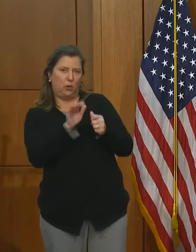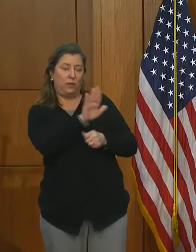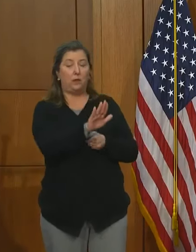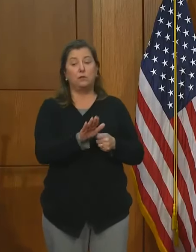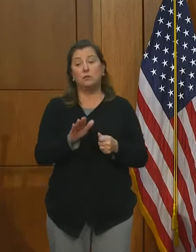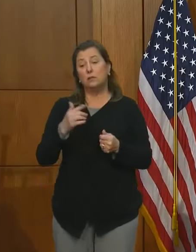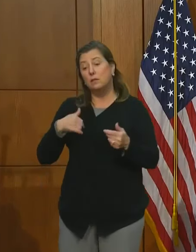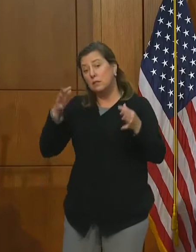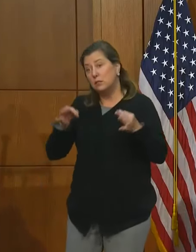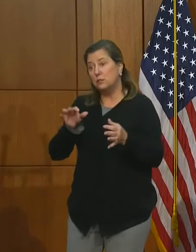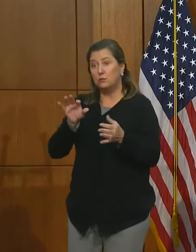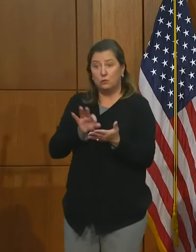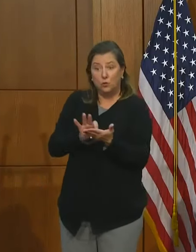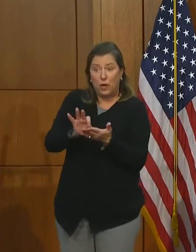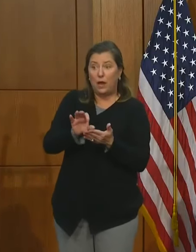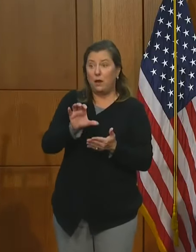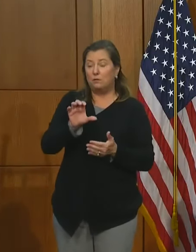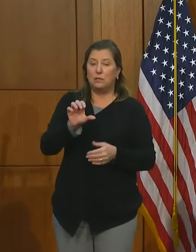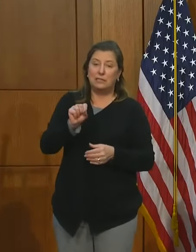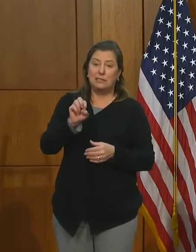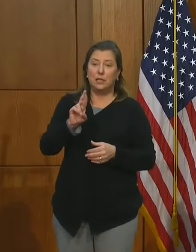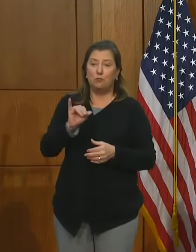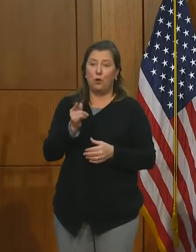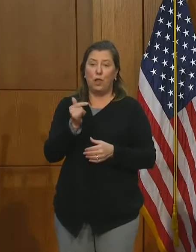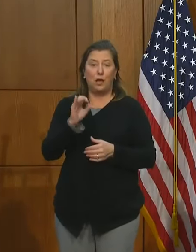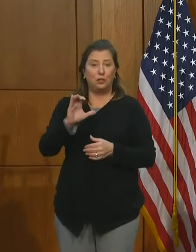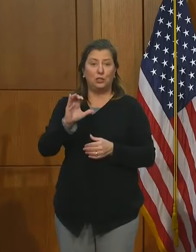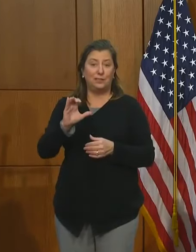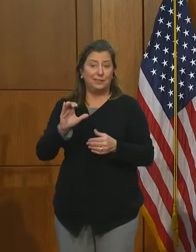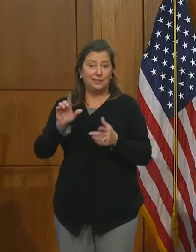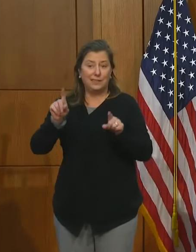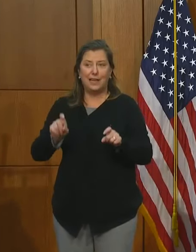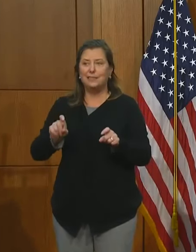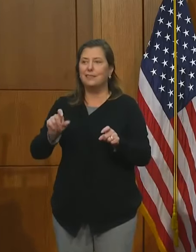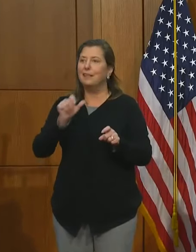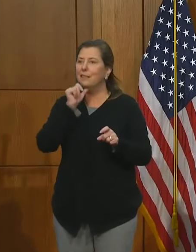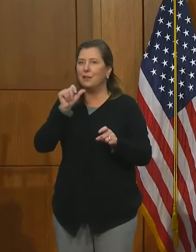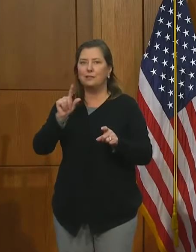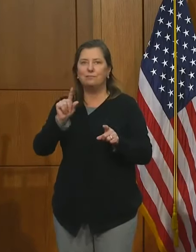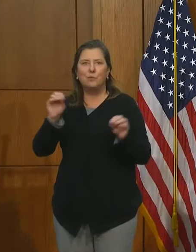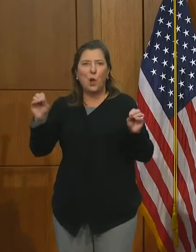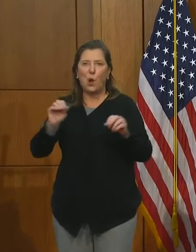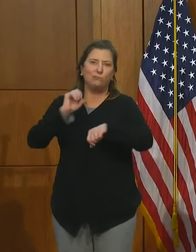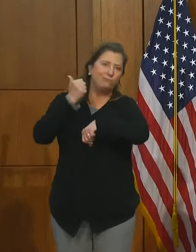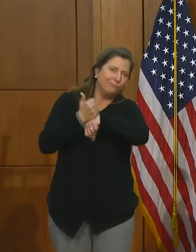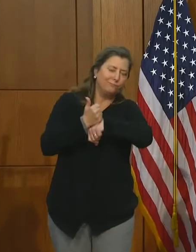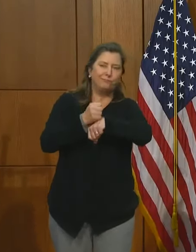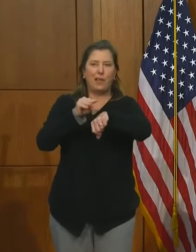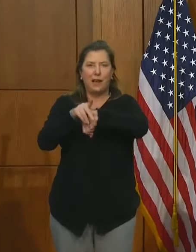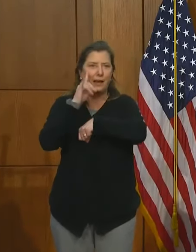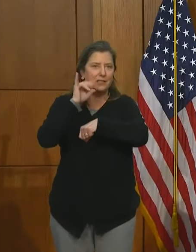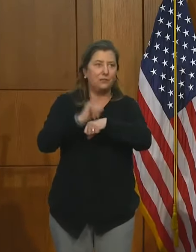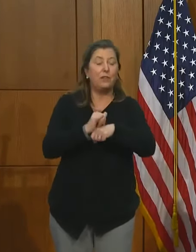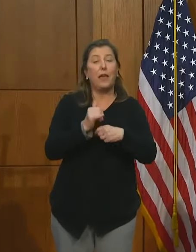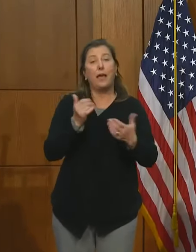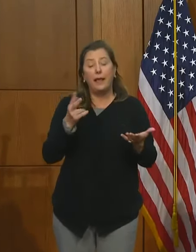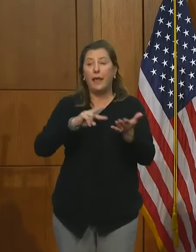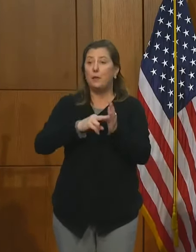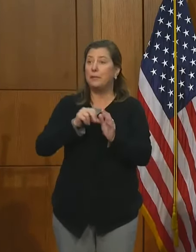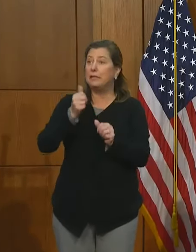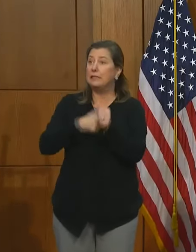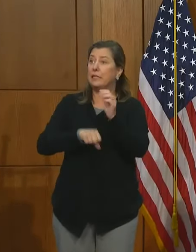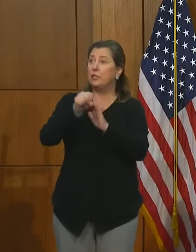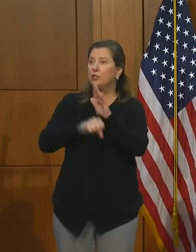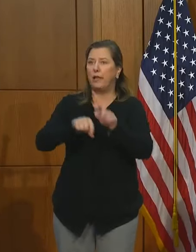tests, there is no set guidance on that, and so you will find variability among the states on how that